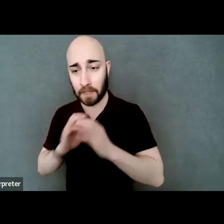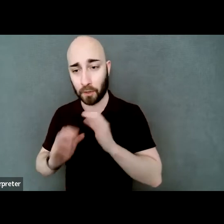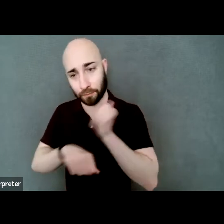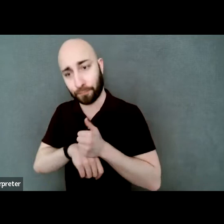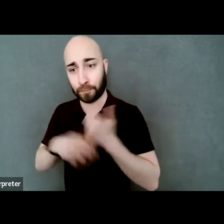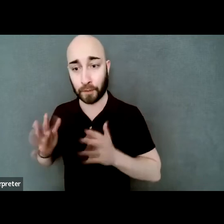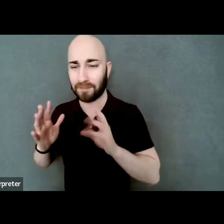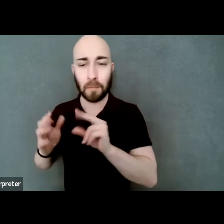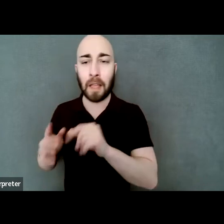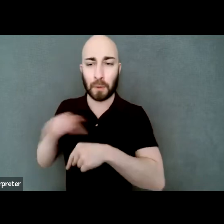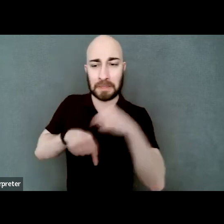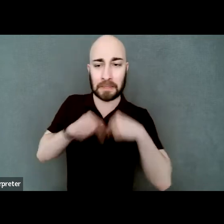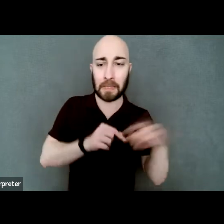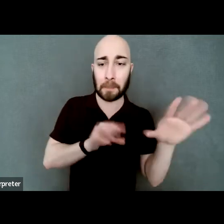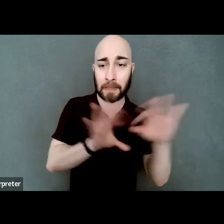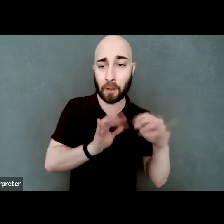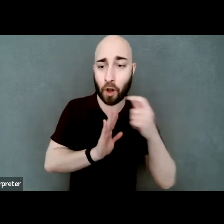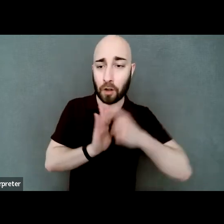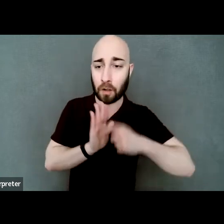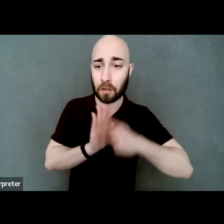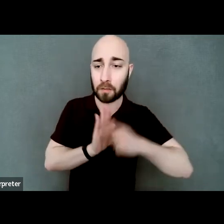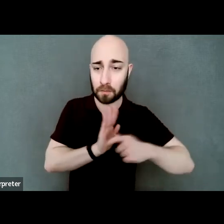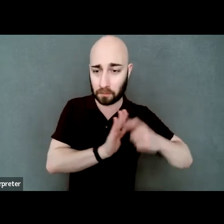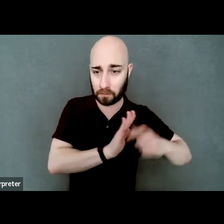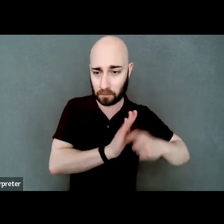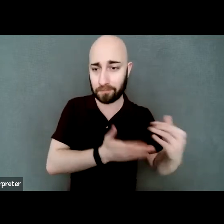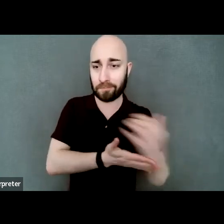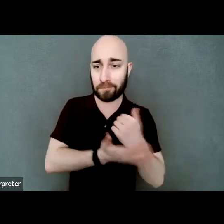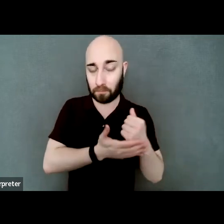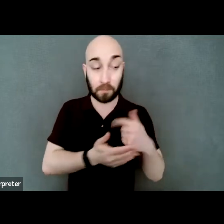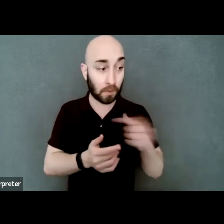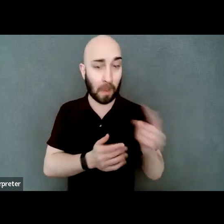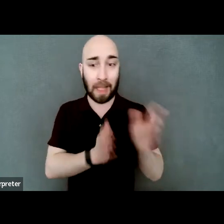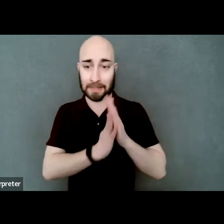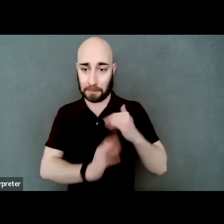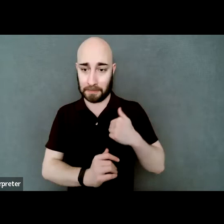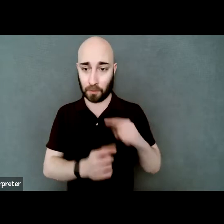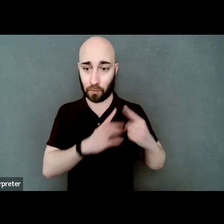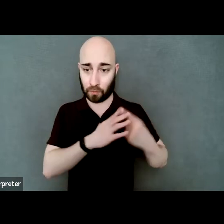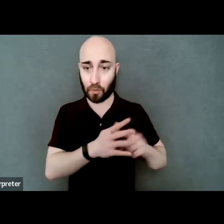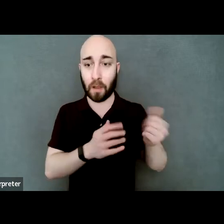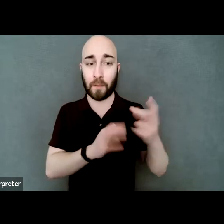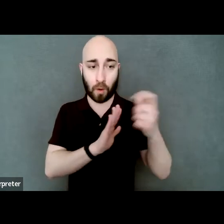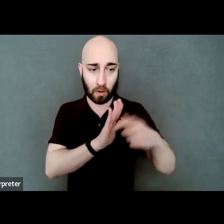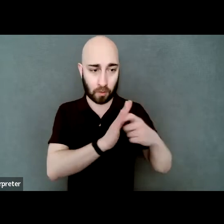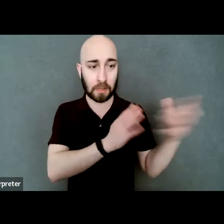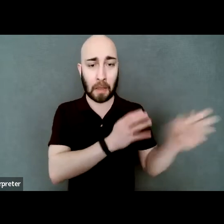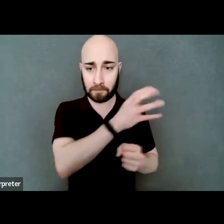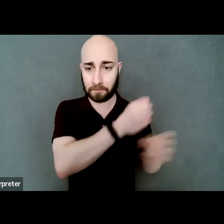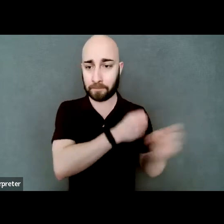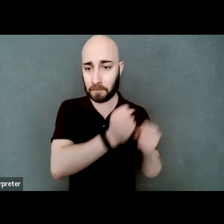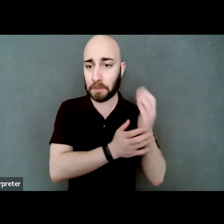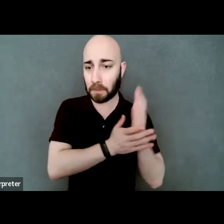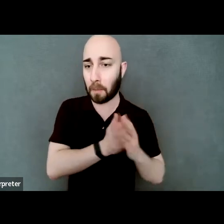some articles, right? So I was asked to like initiate a couple of articles, which I did. And these were some of the articles that